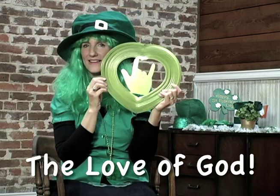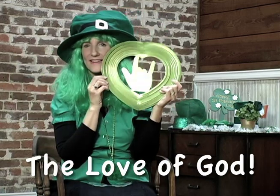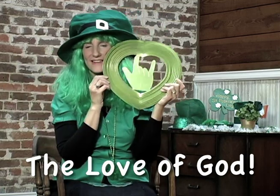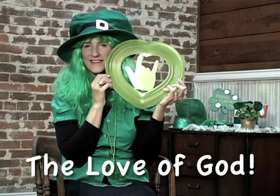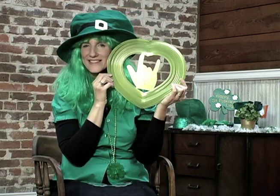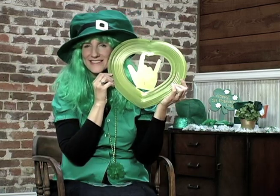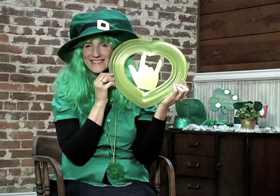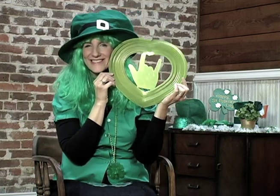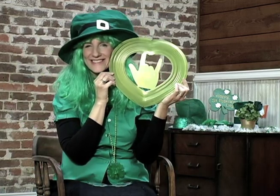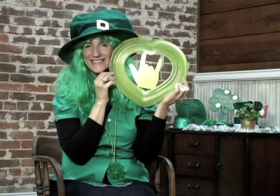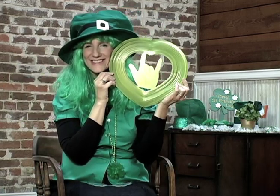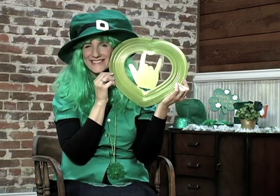Woohoo! Oh.